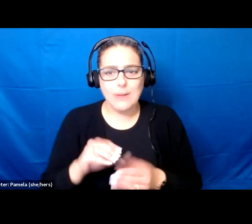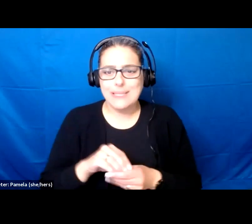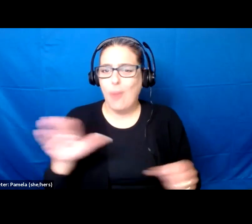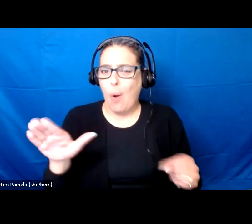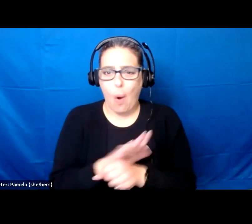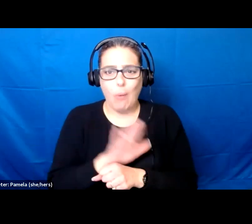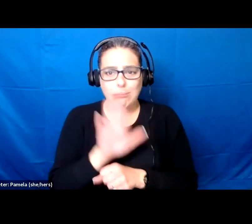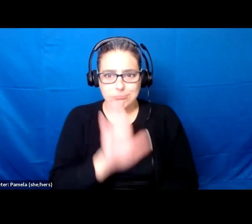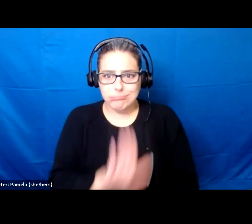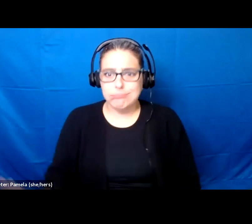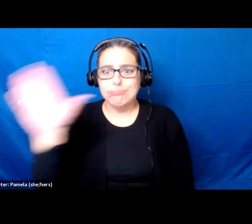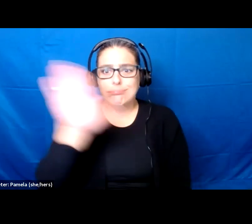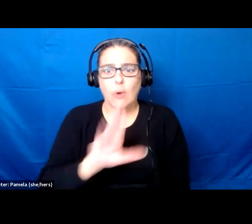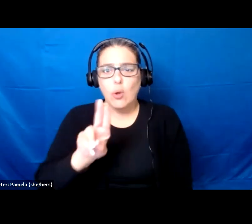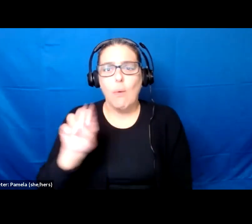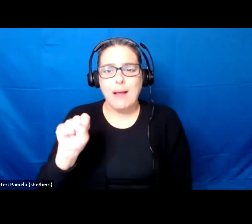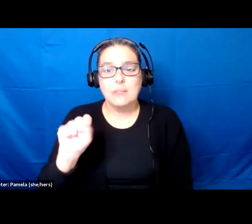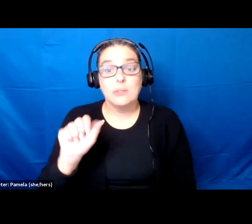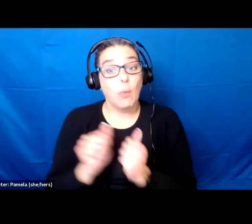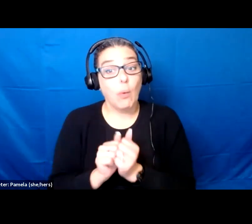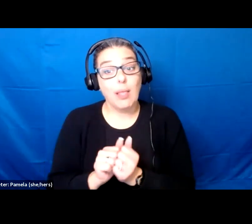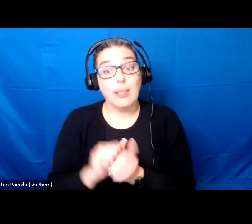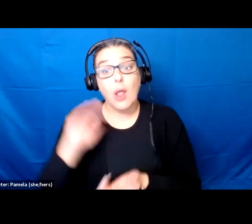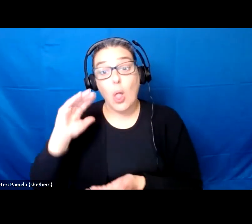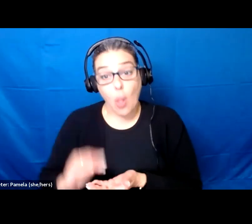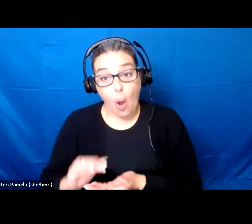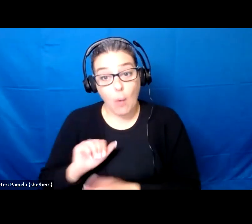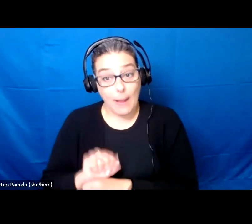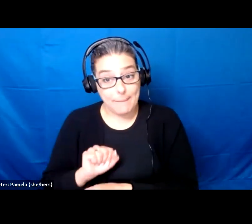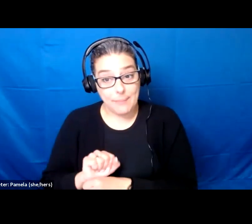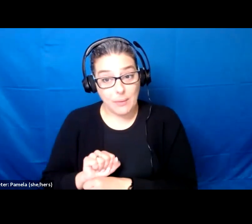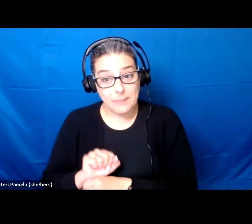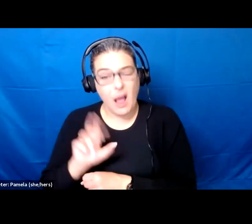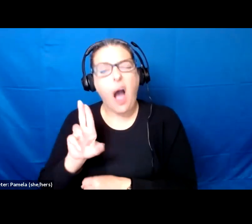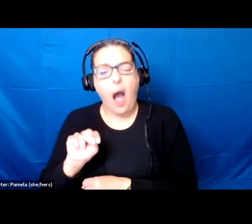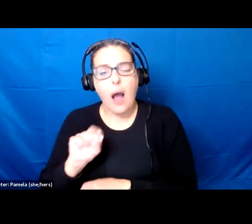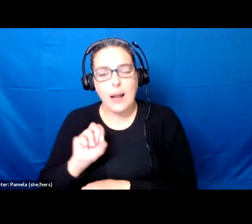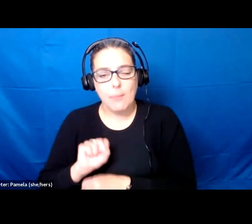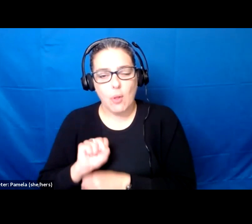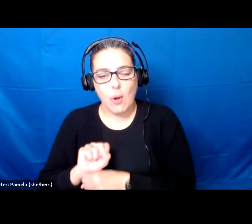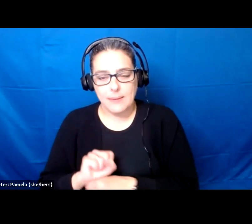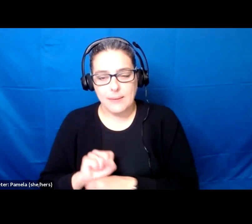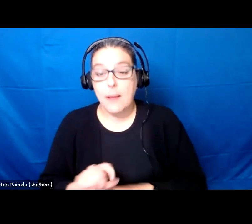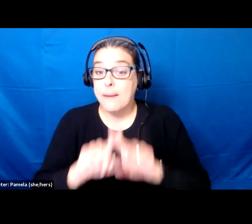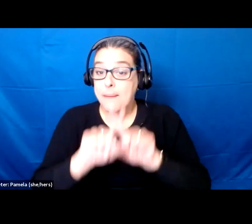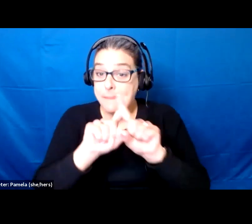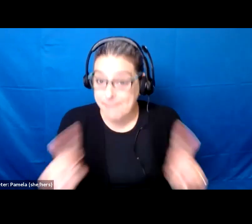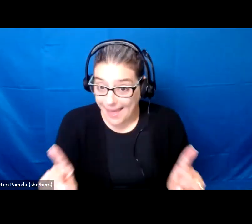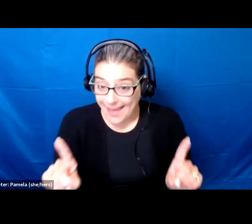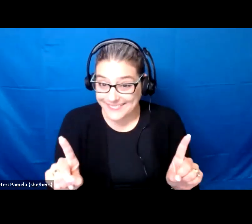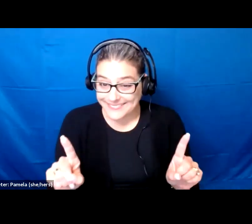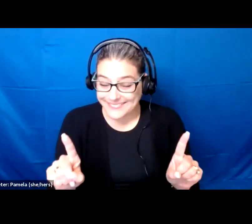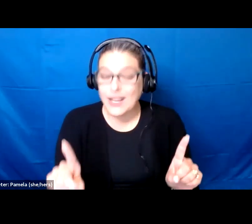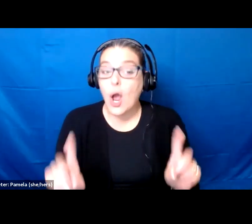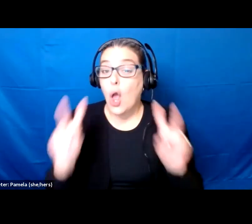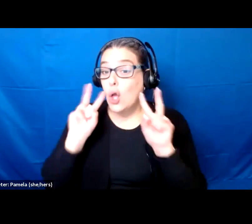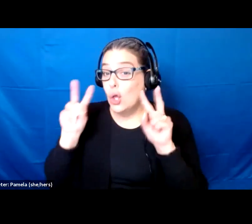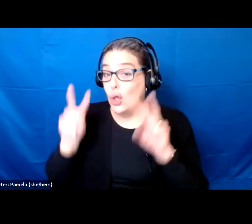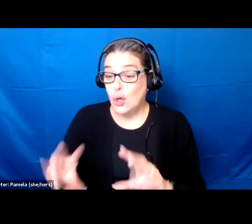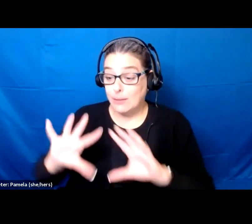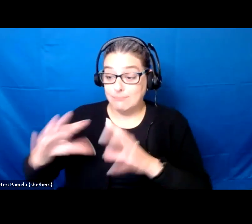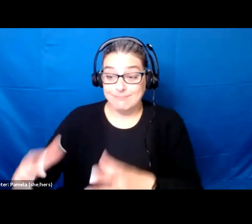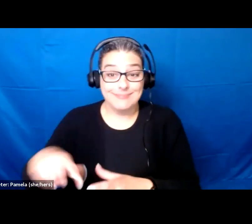really good. But when we look at individuals with disabilities, the pictures change. Some of the data that I was able